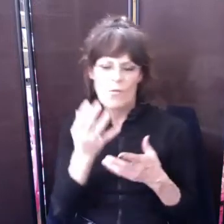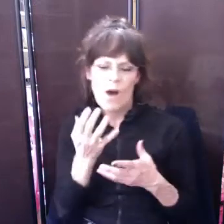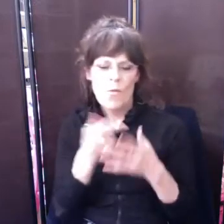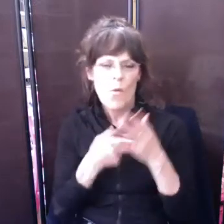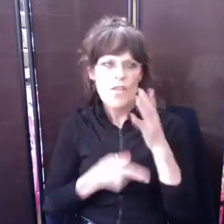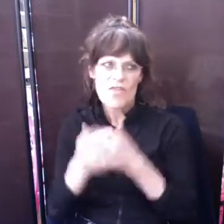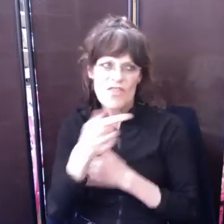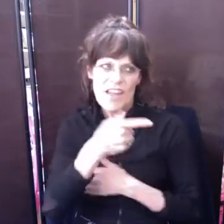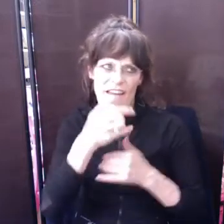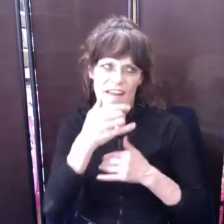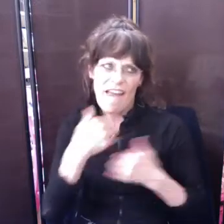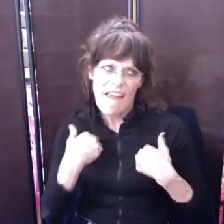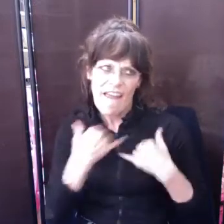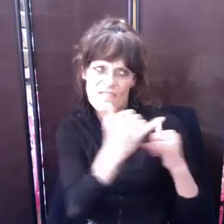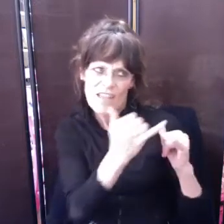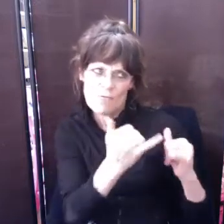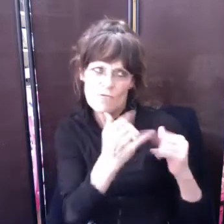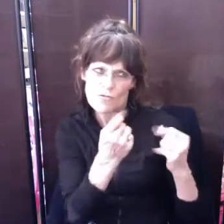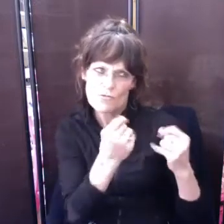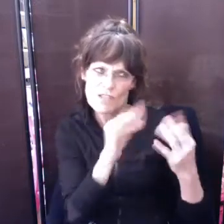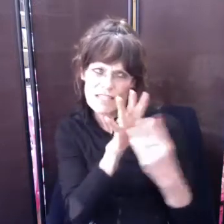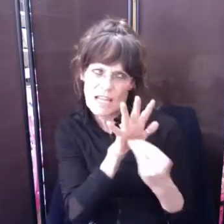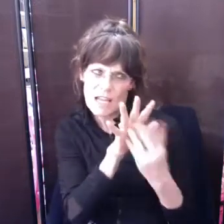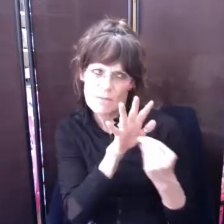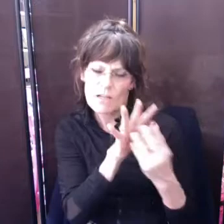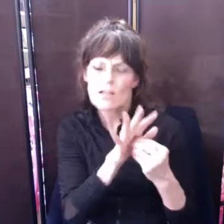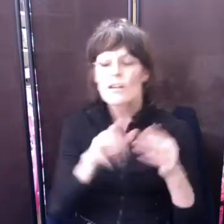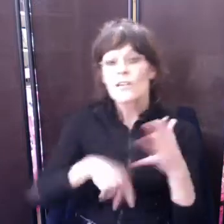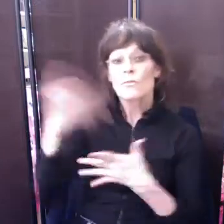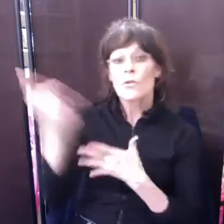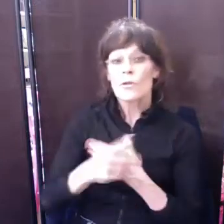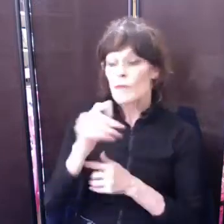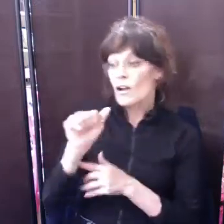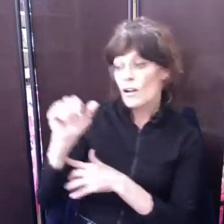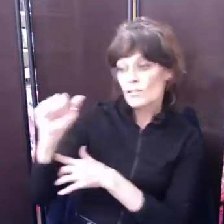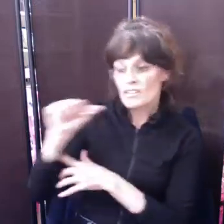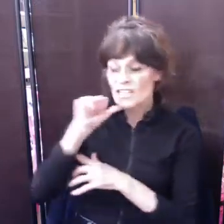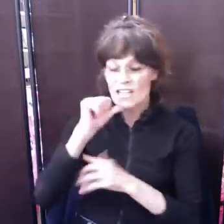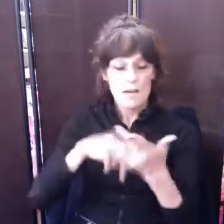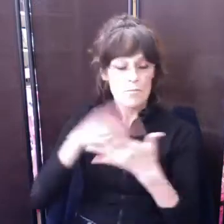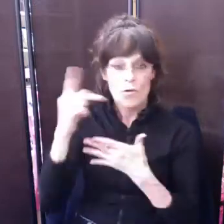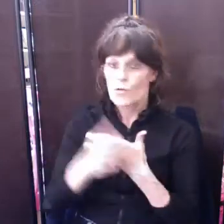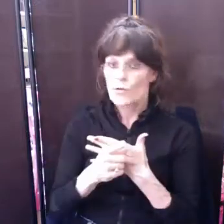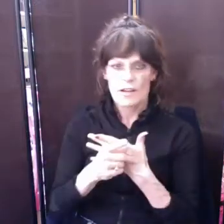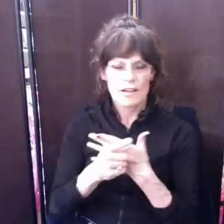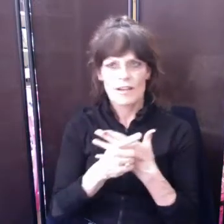might try to do what they did. You know, the program of Alcoholics Anonymous is not a program of osmosis. I mean, you know, you can